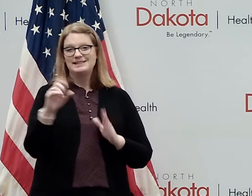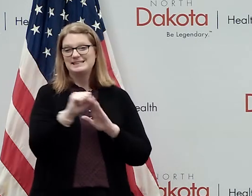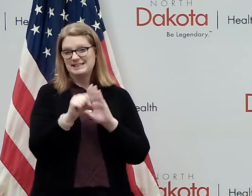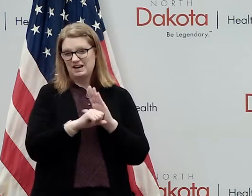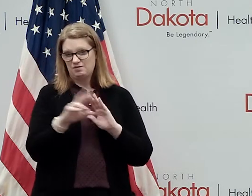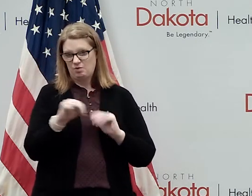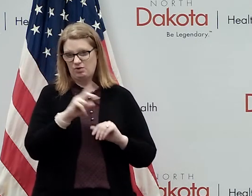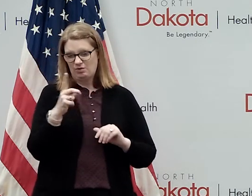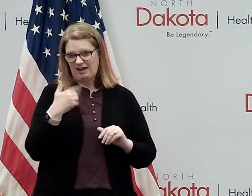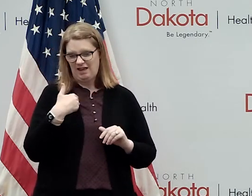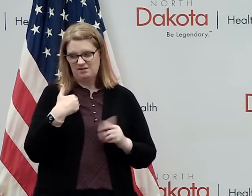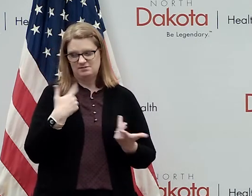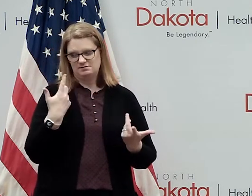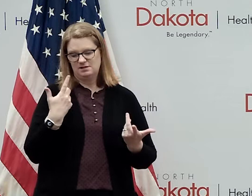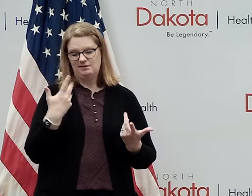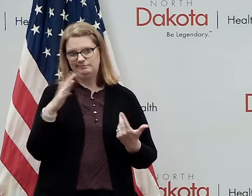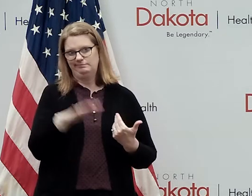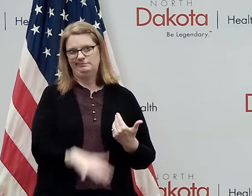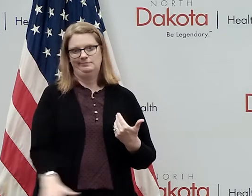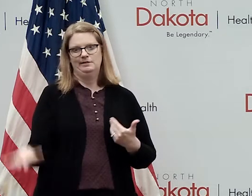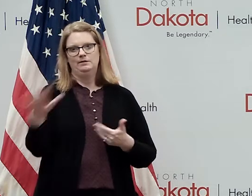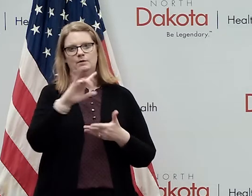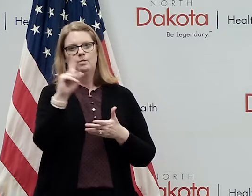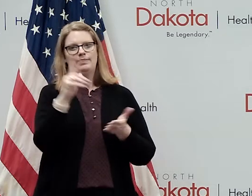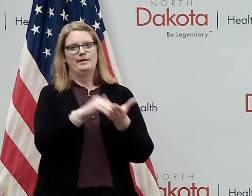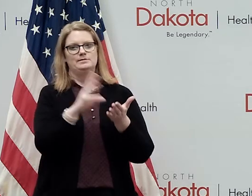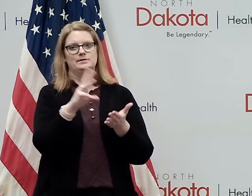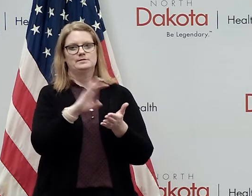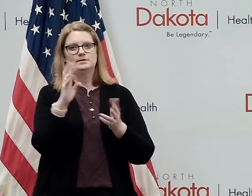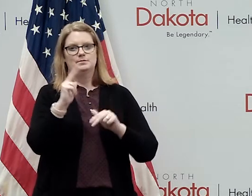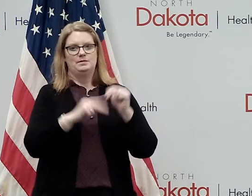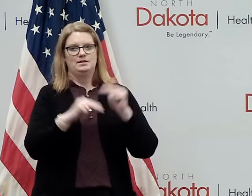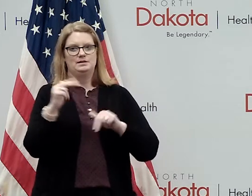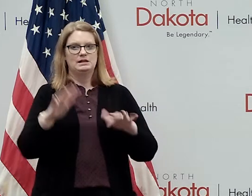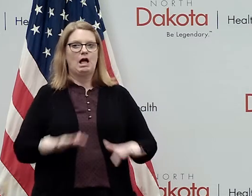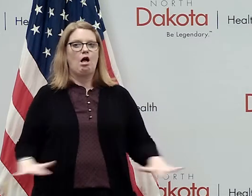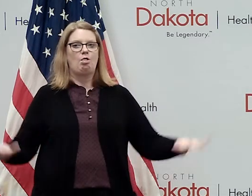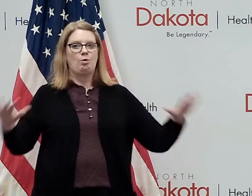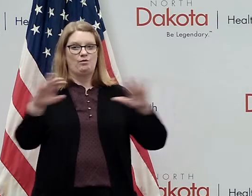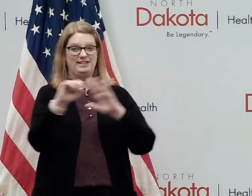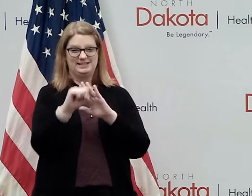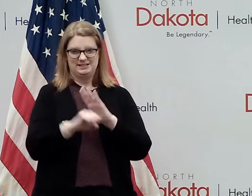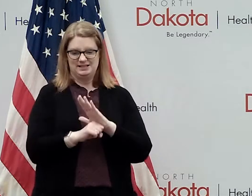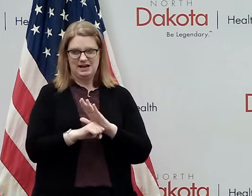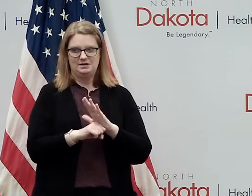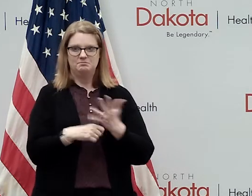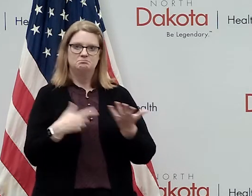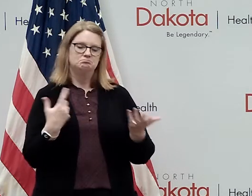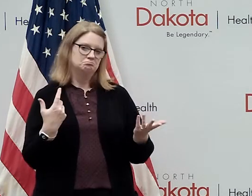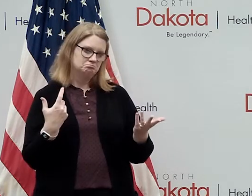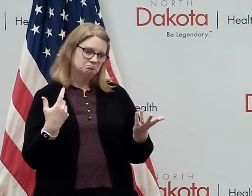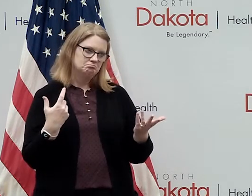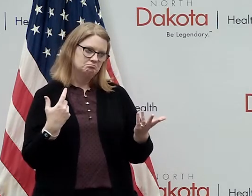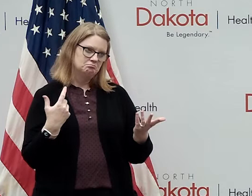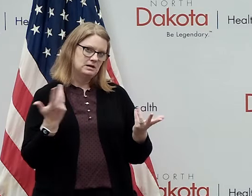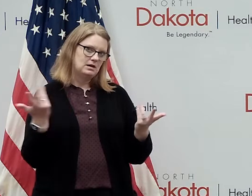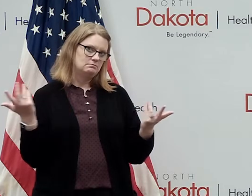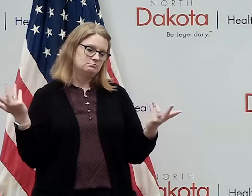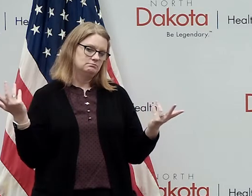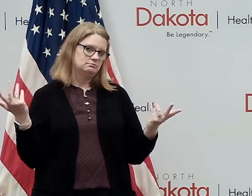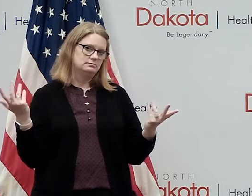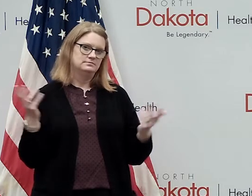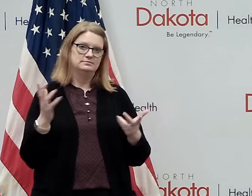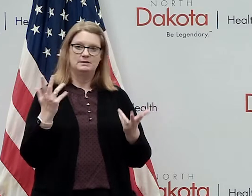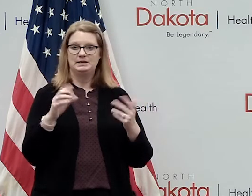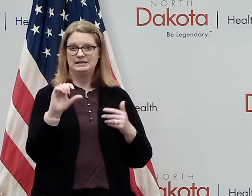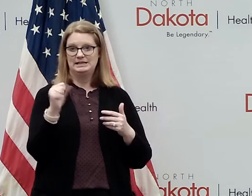has across 1,600 buildings spread across the entire state. Could you envision that we 10